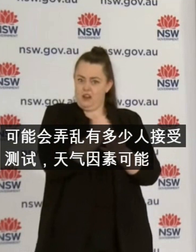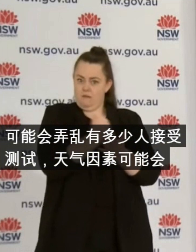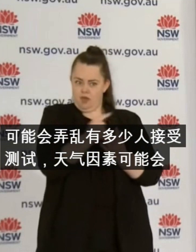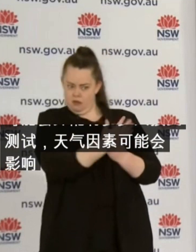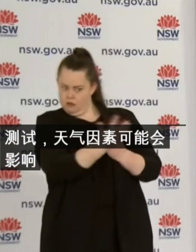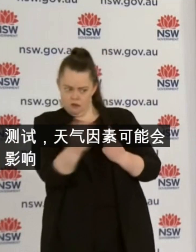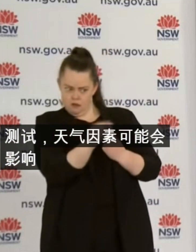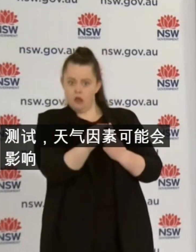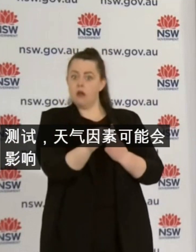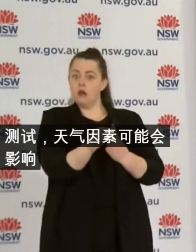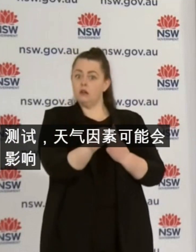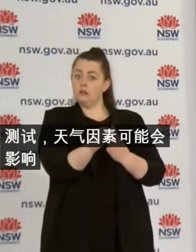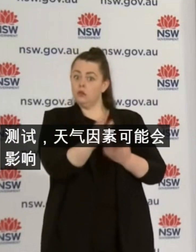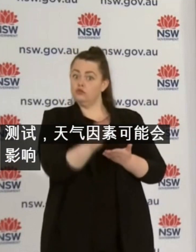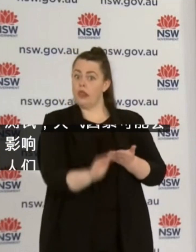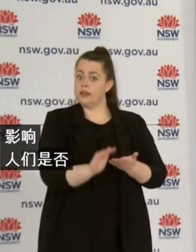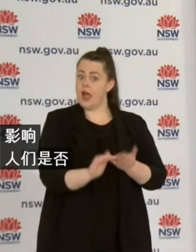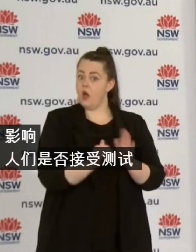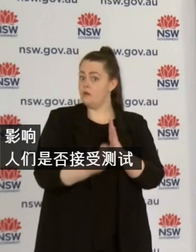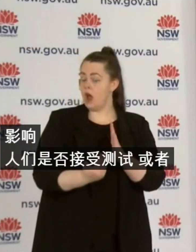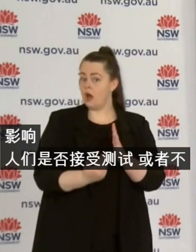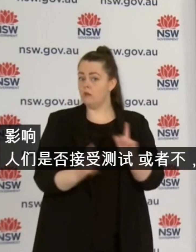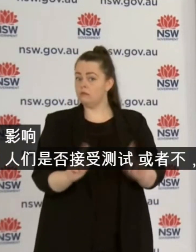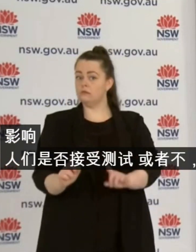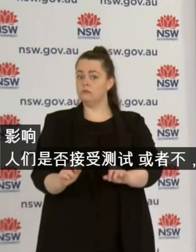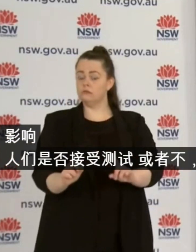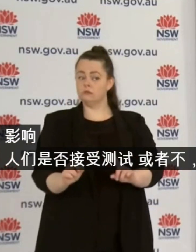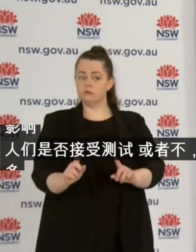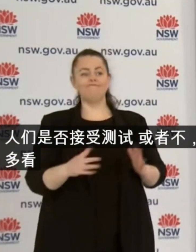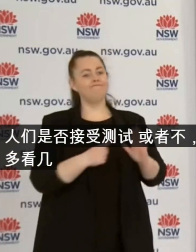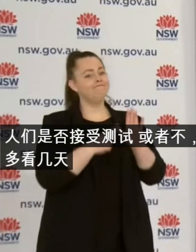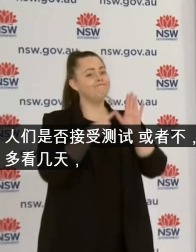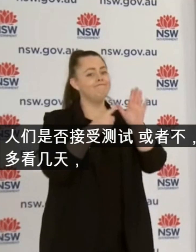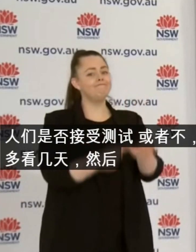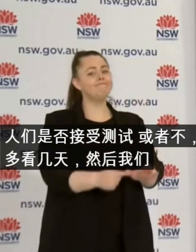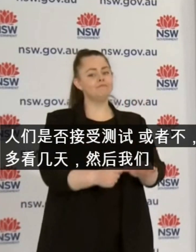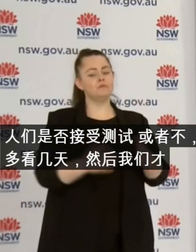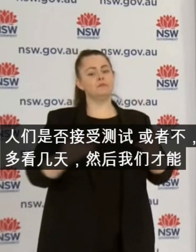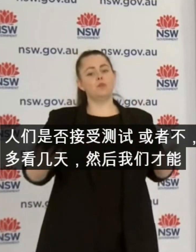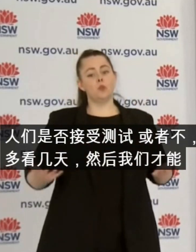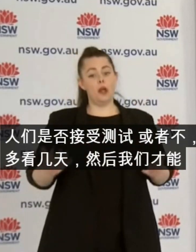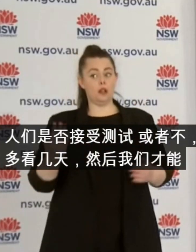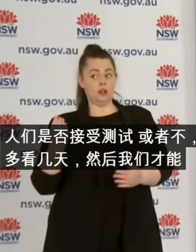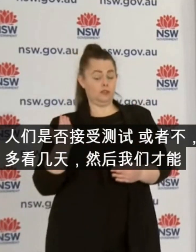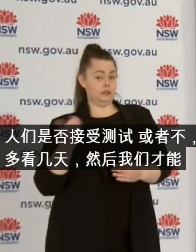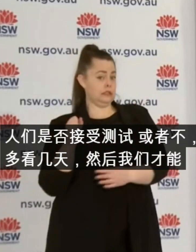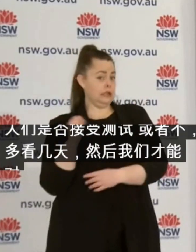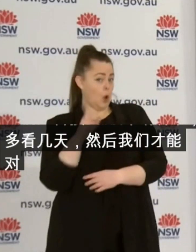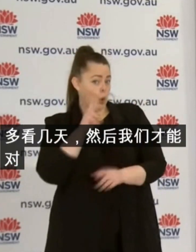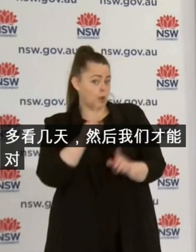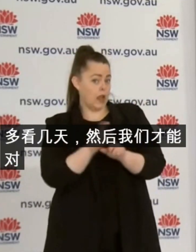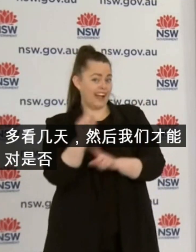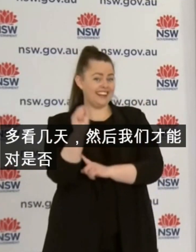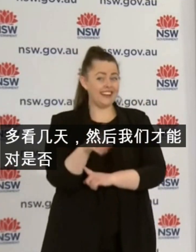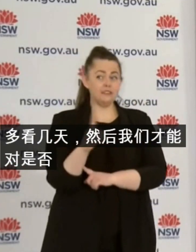be a factor of the weather in terms of influencing whether people get tested or not. So we'd like to see a few more days before we can